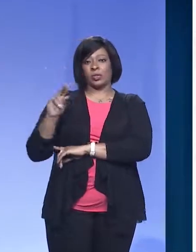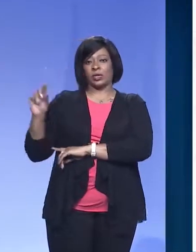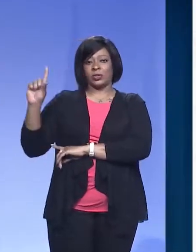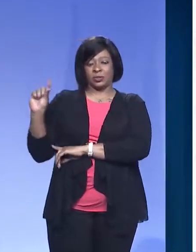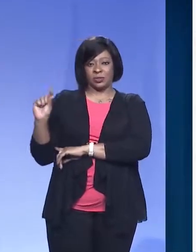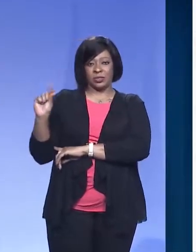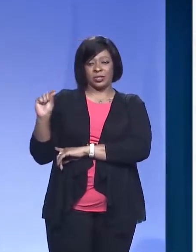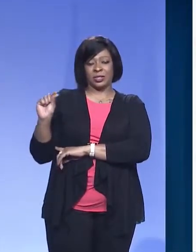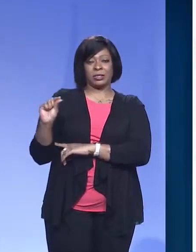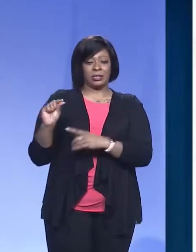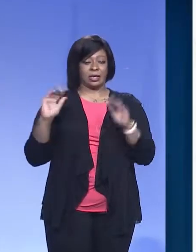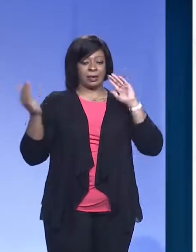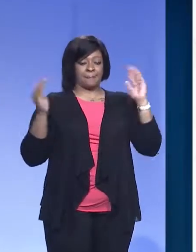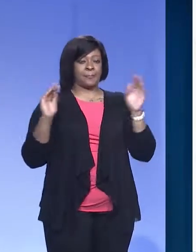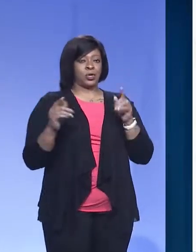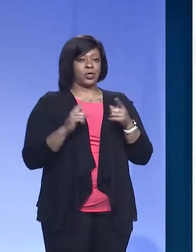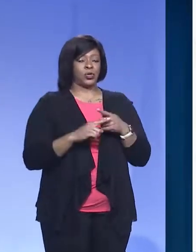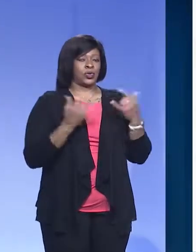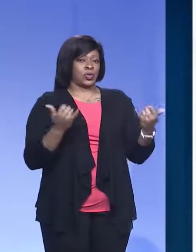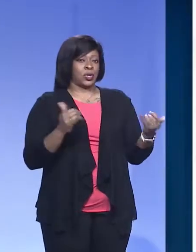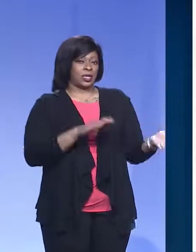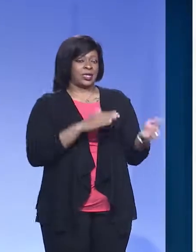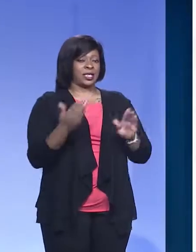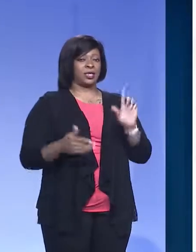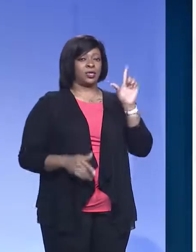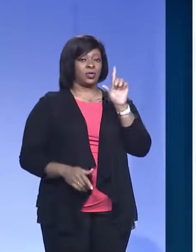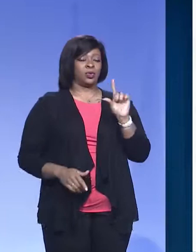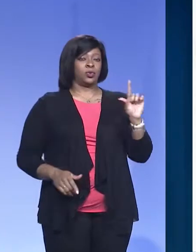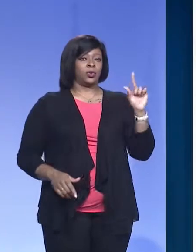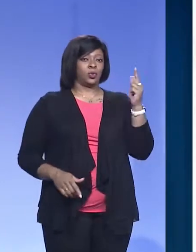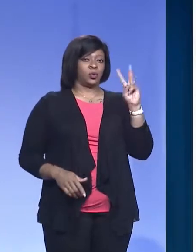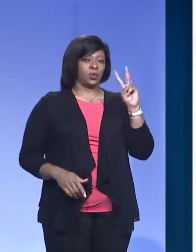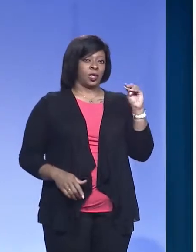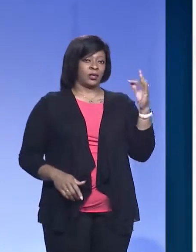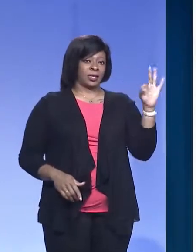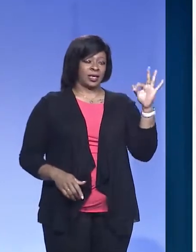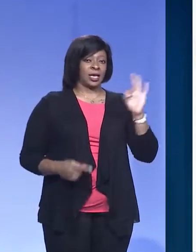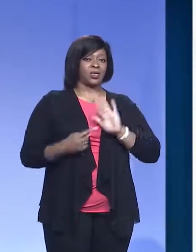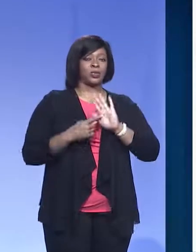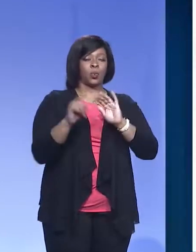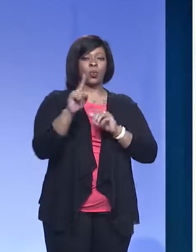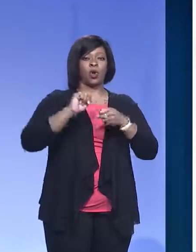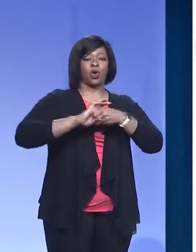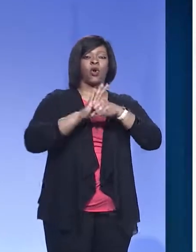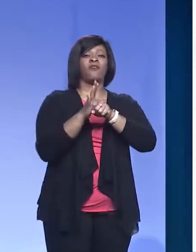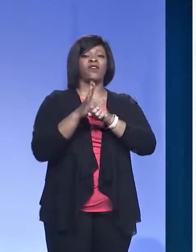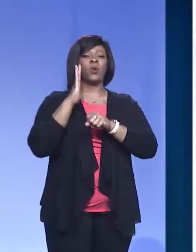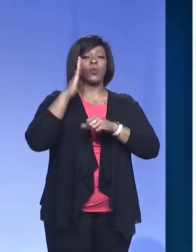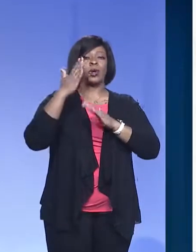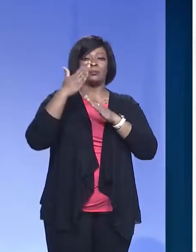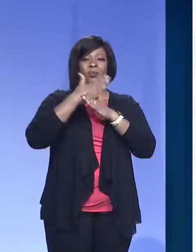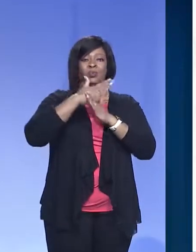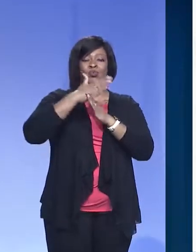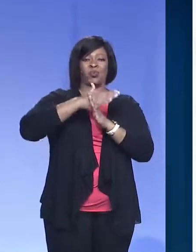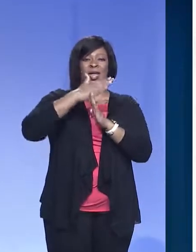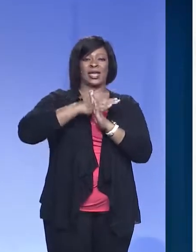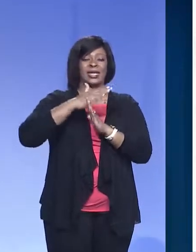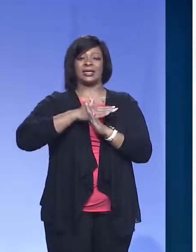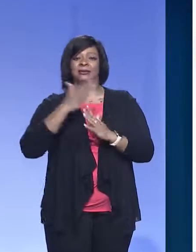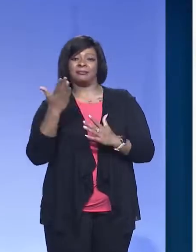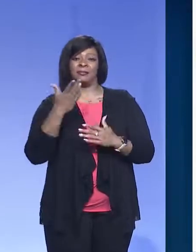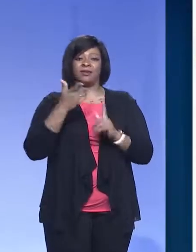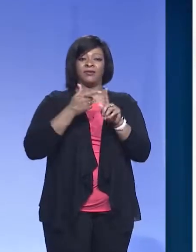2020 to our reported deaths from 2019 and showing where COVID would rank as a cause of